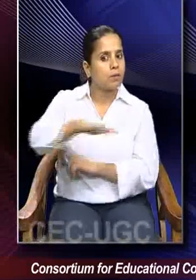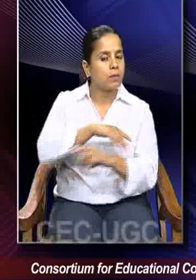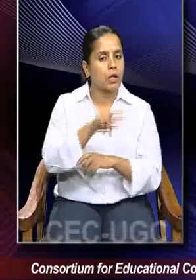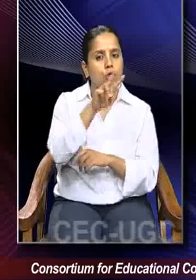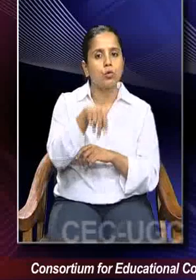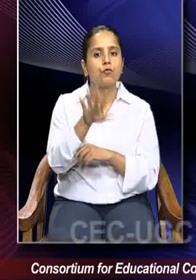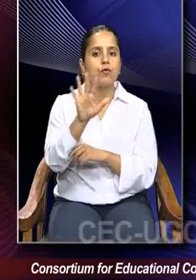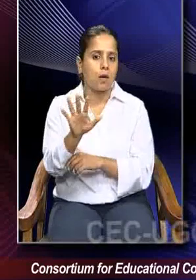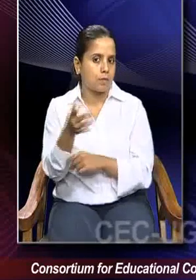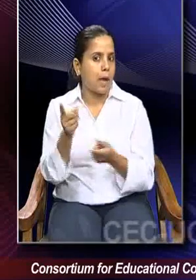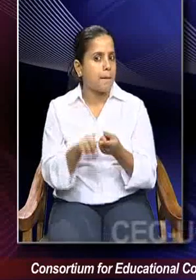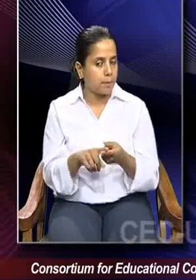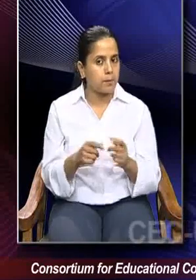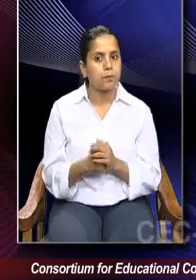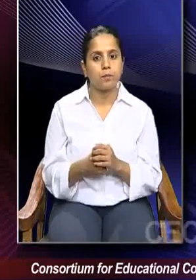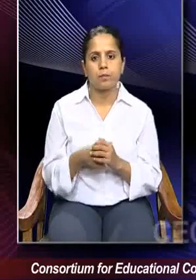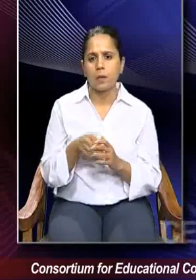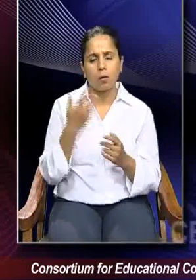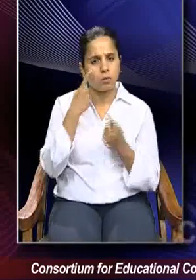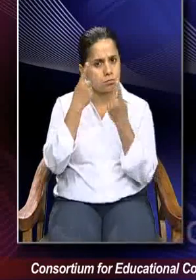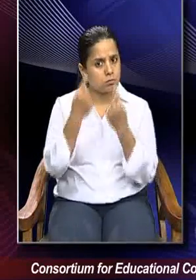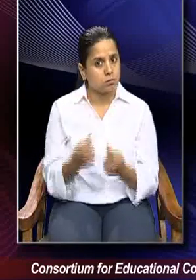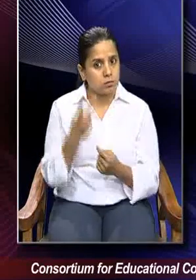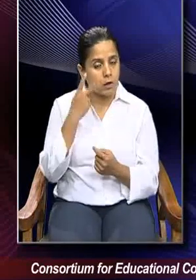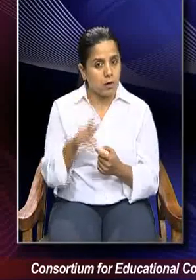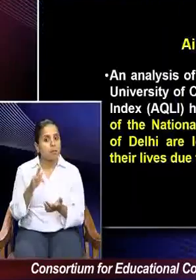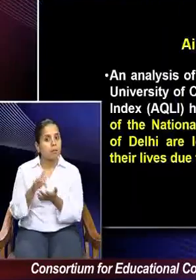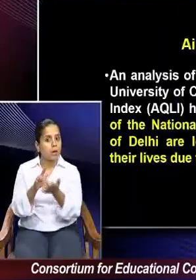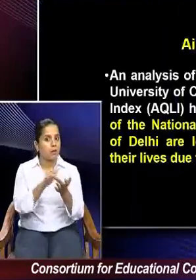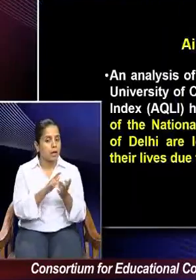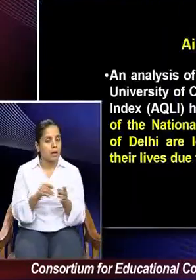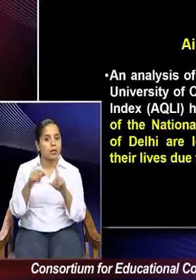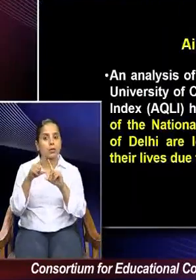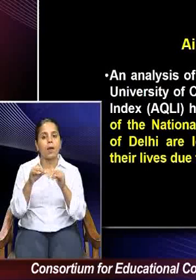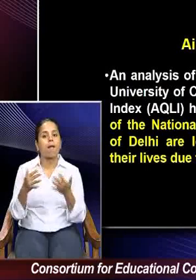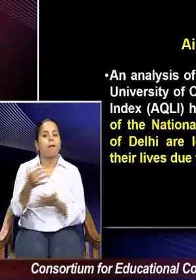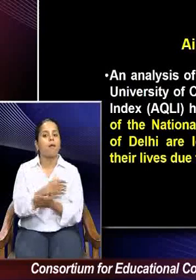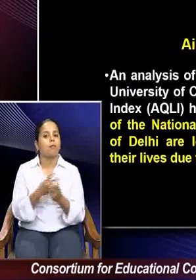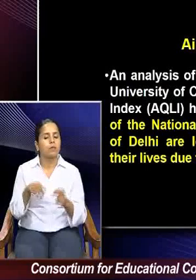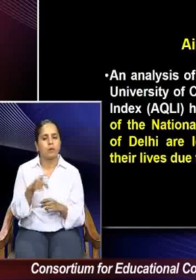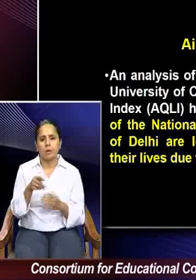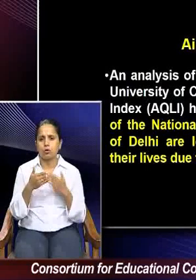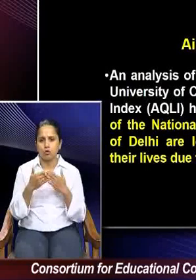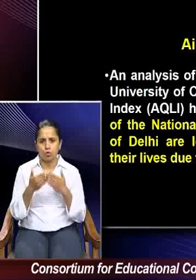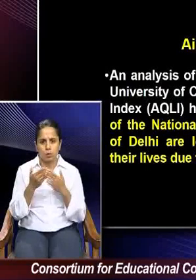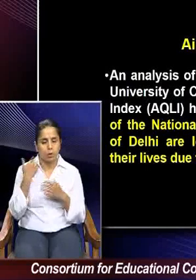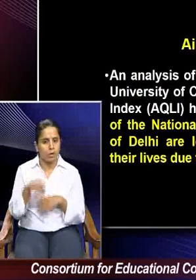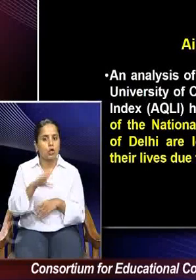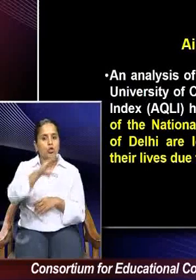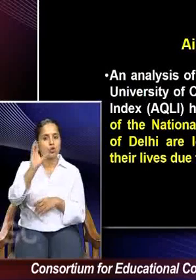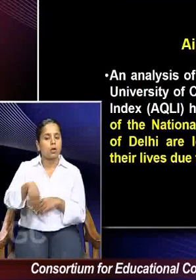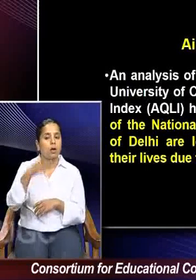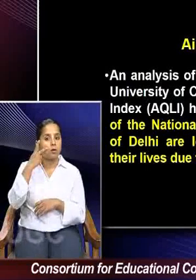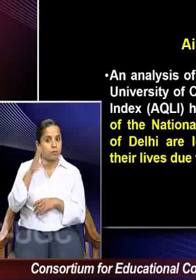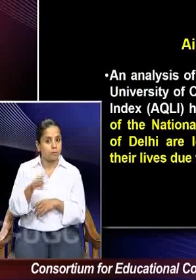2.5. An analysis, a district-wise data of one of the studies done in Chicago, that